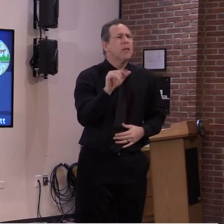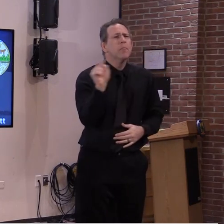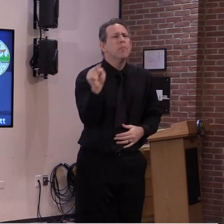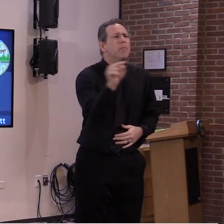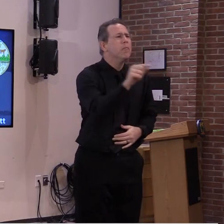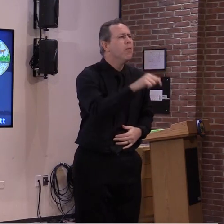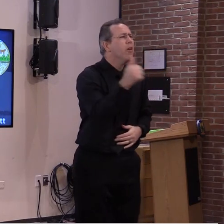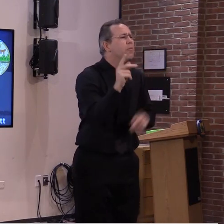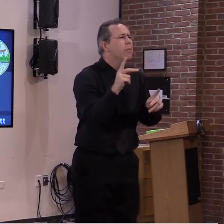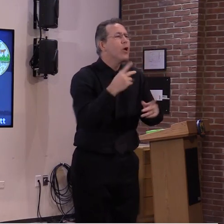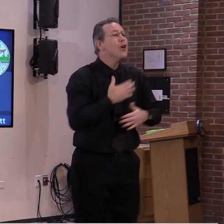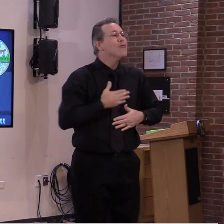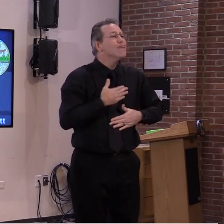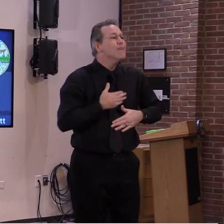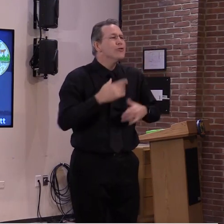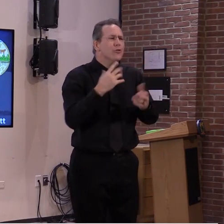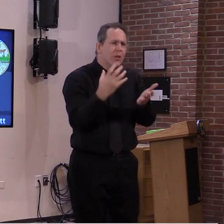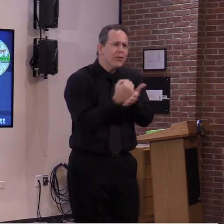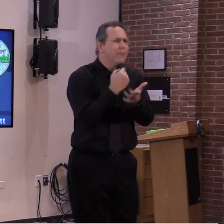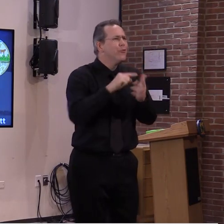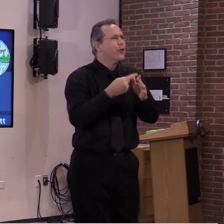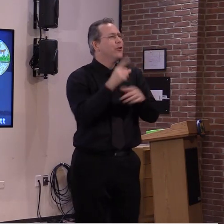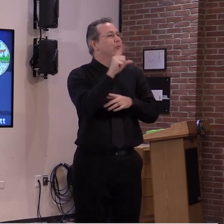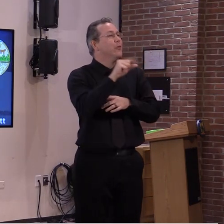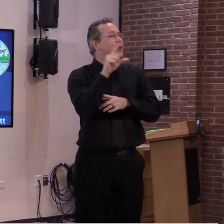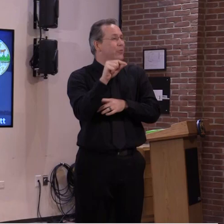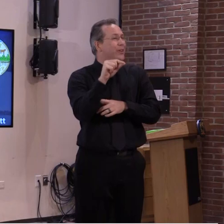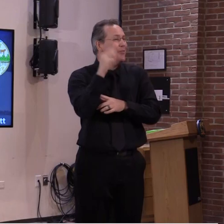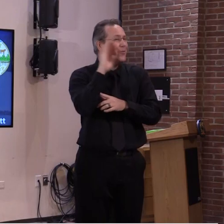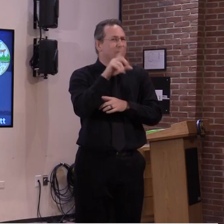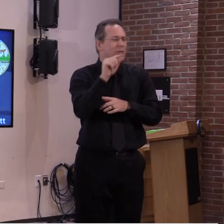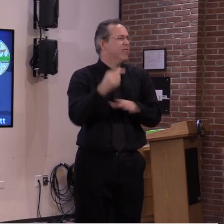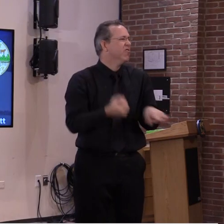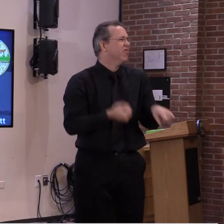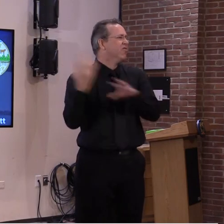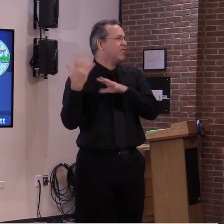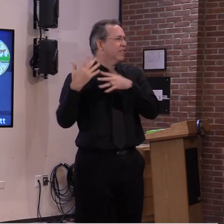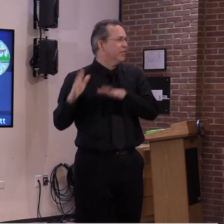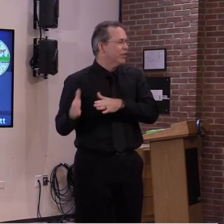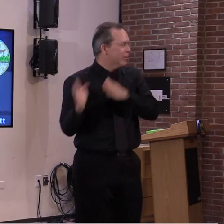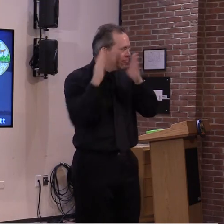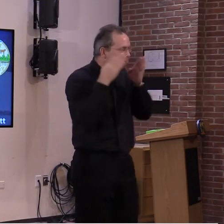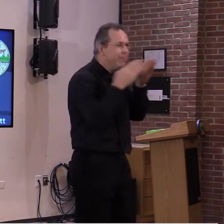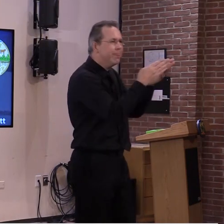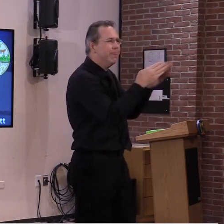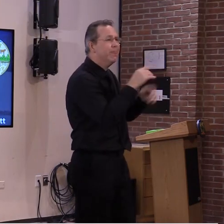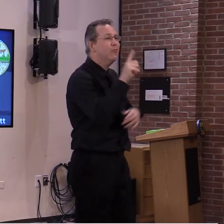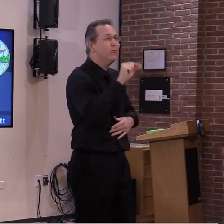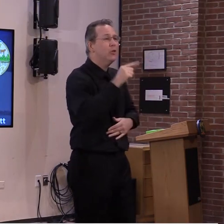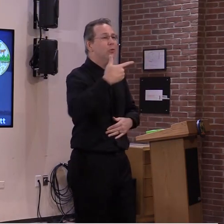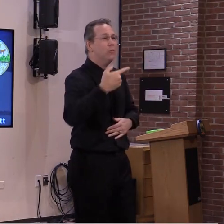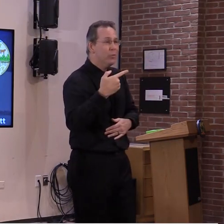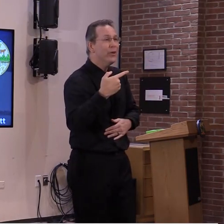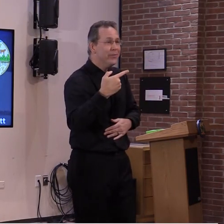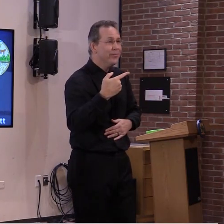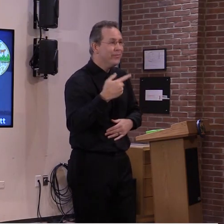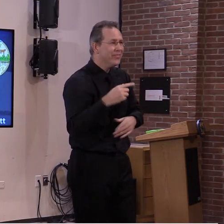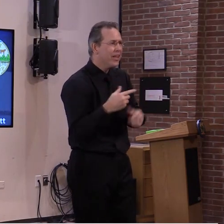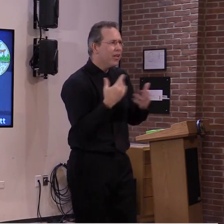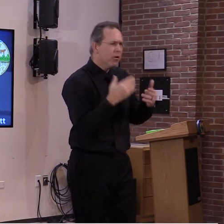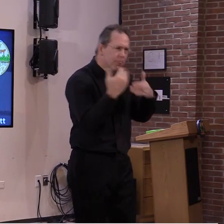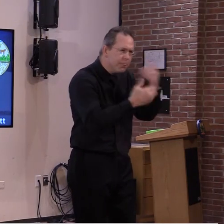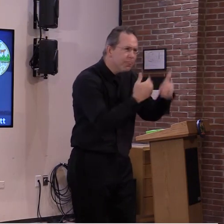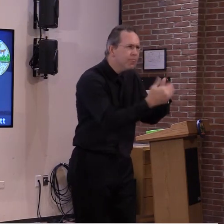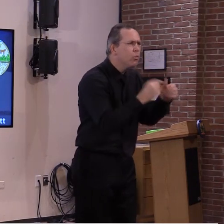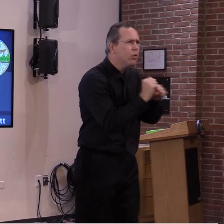put 2020 in the rearview mirror, but clearly we still have much more to do as we work to get